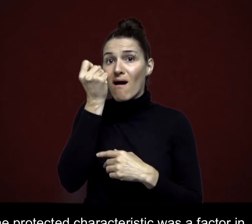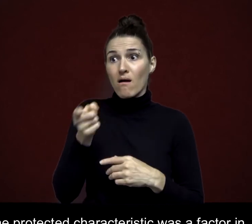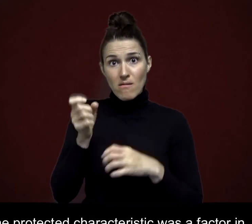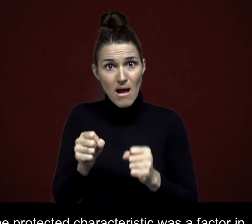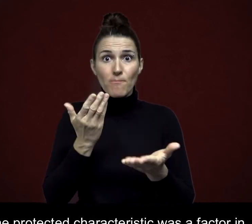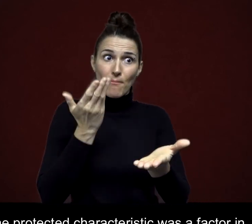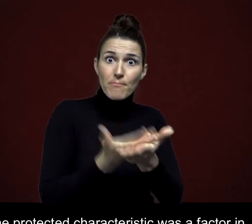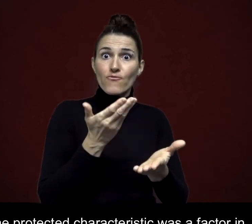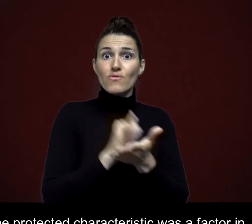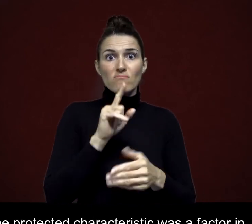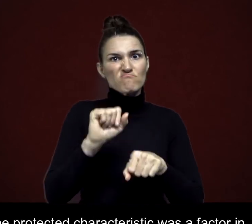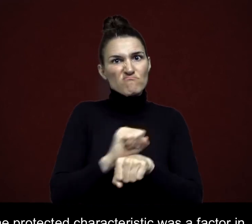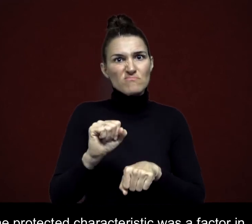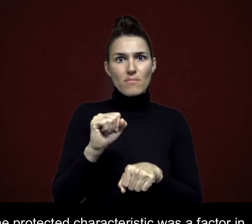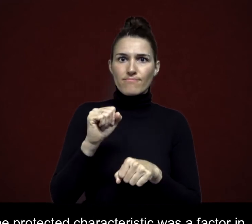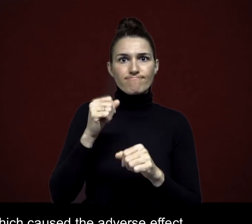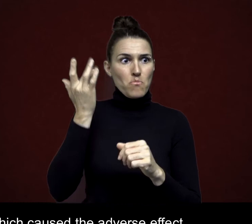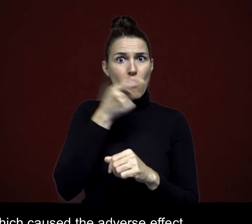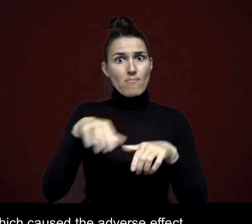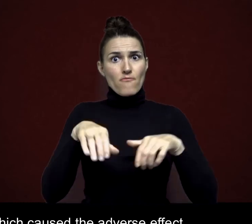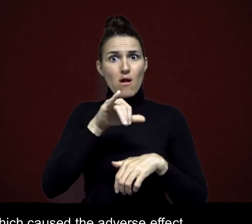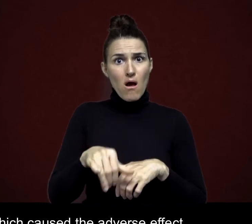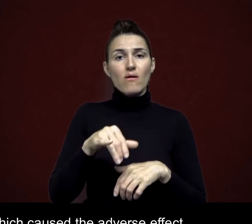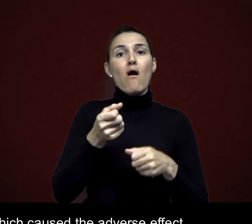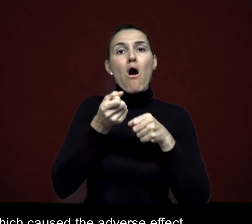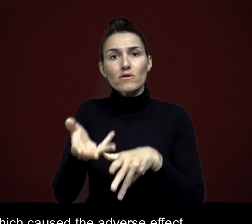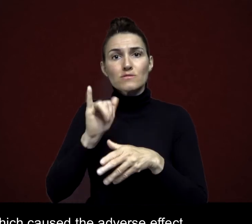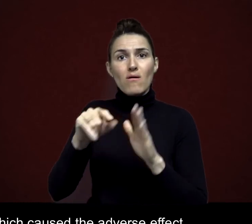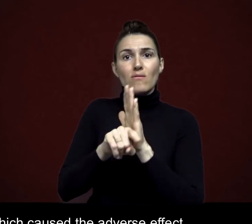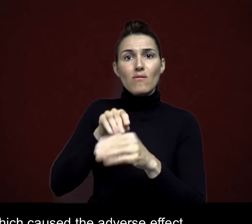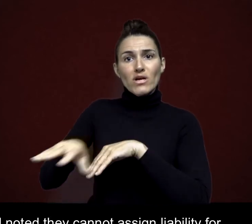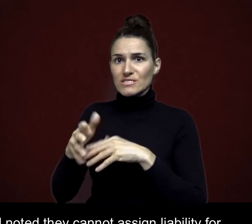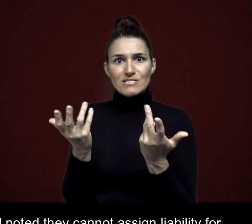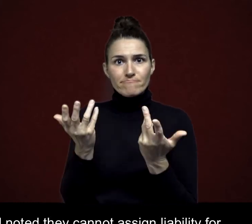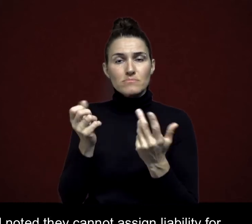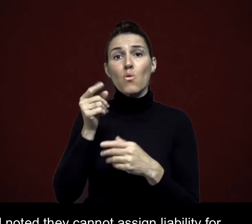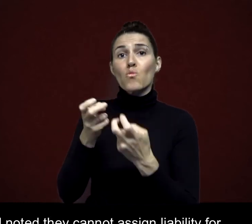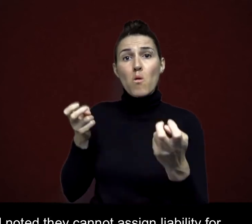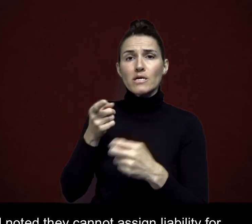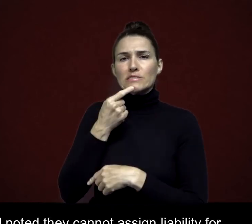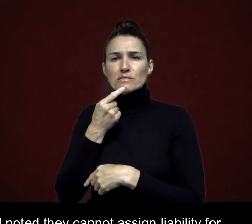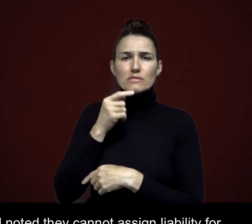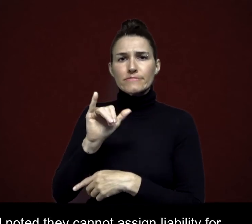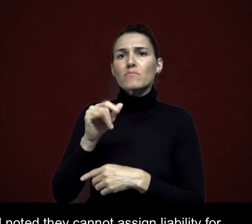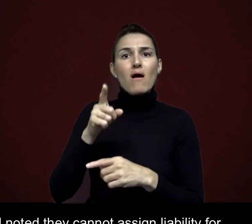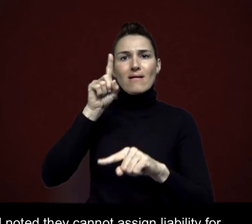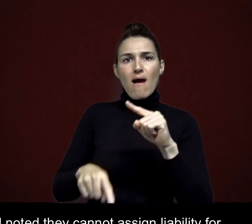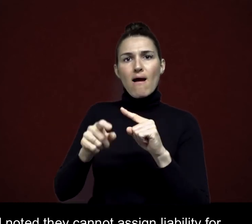that the protected characteristic was a factor in the action which caused the adverse effect. The tribunal noted they cannot assign liability